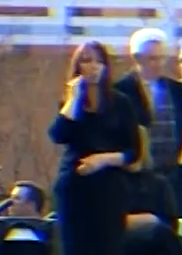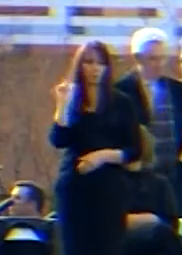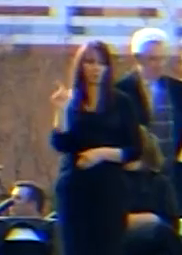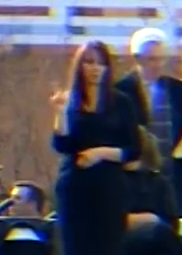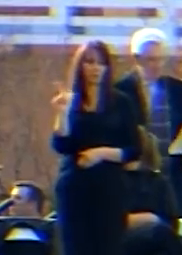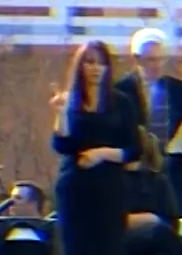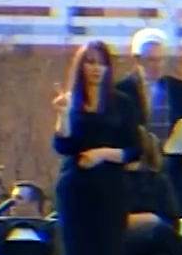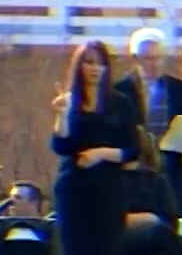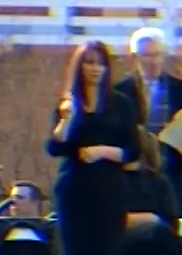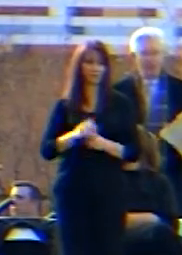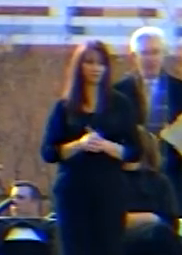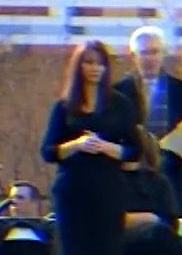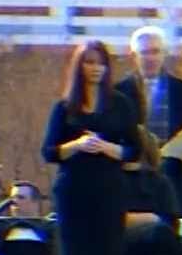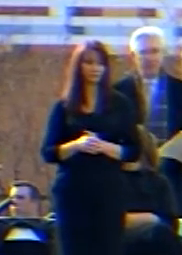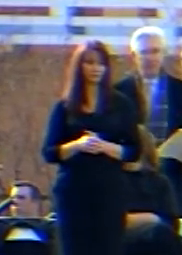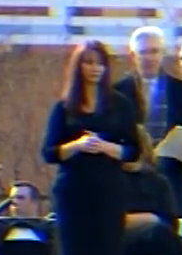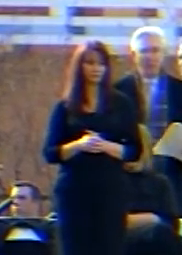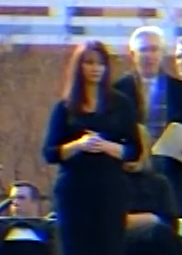Kentucky.